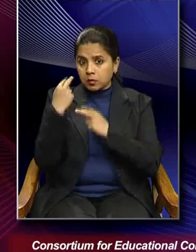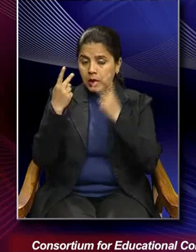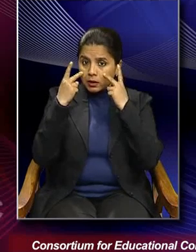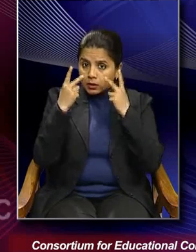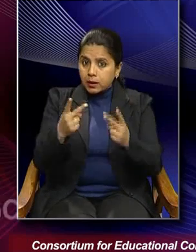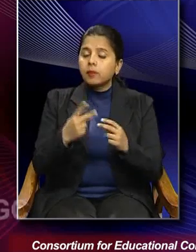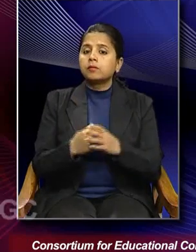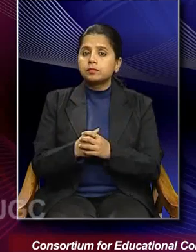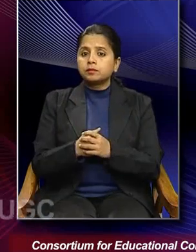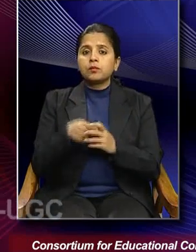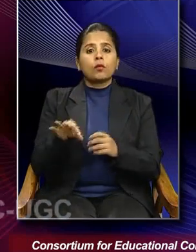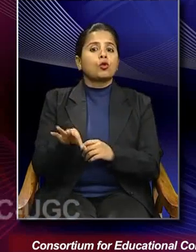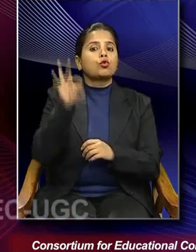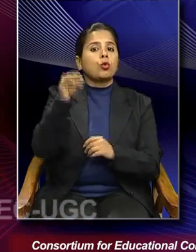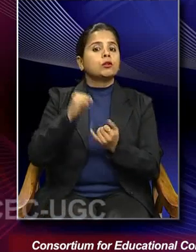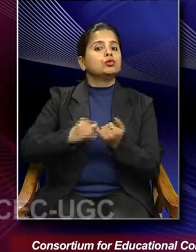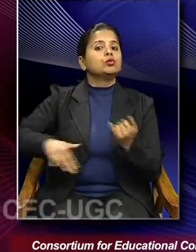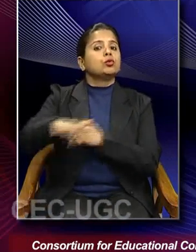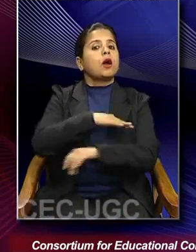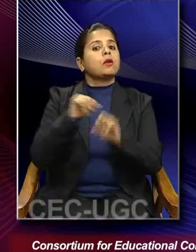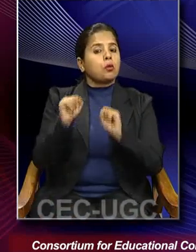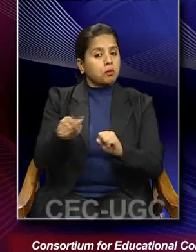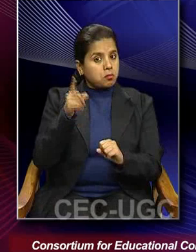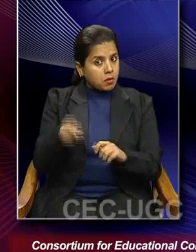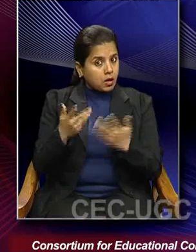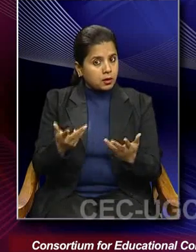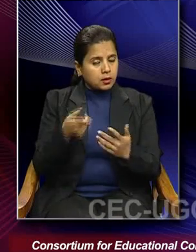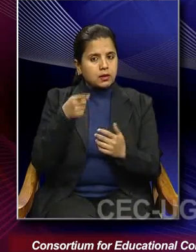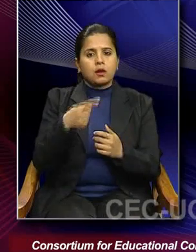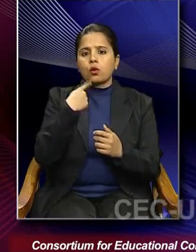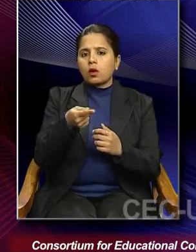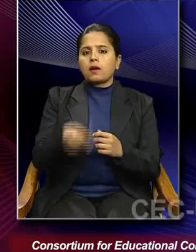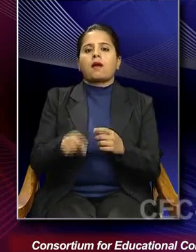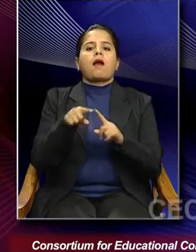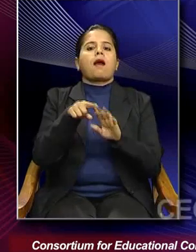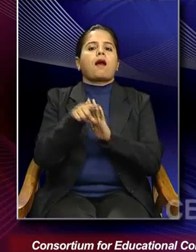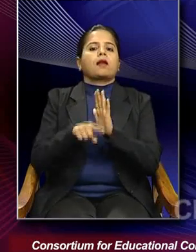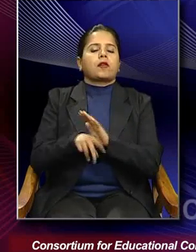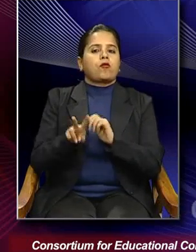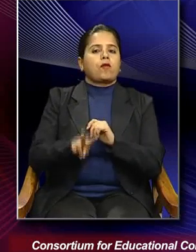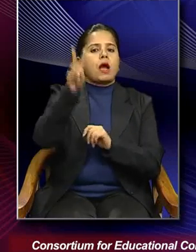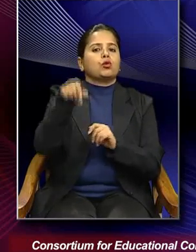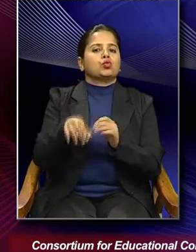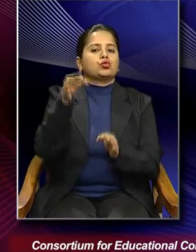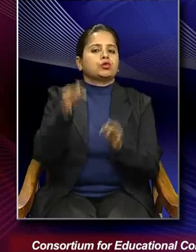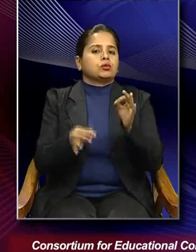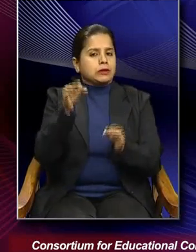the choice of the society? So that becomes an ethical value judgmental